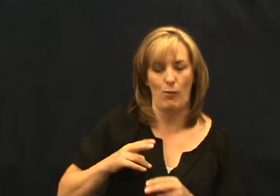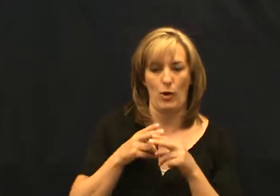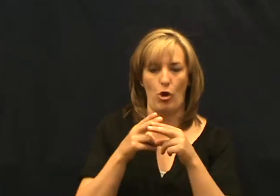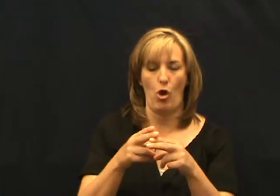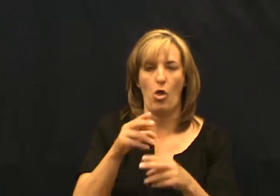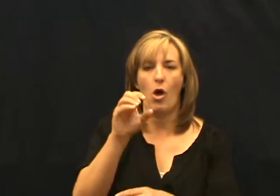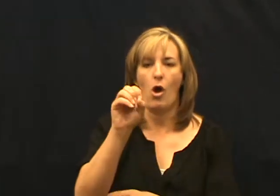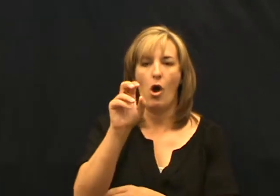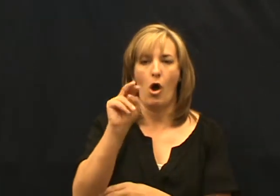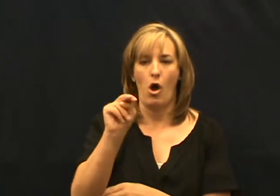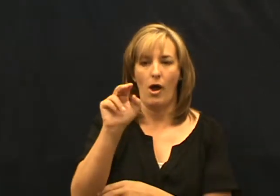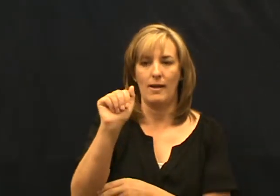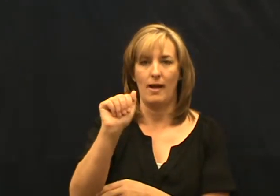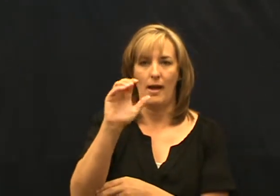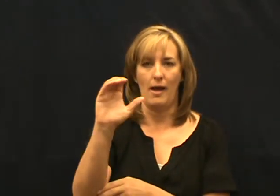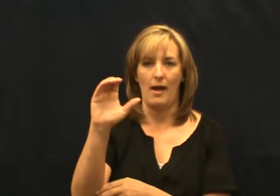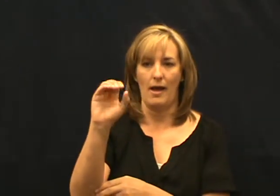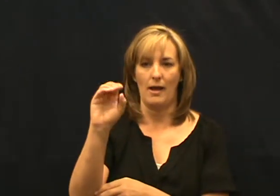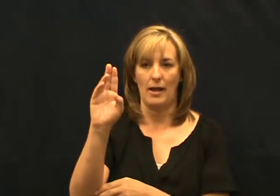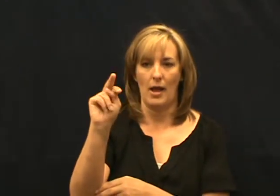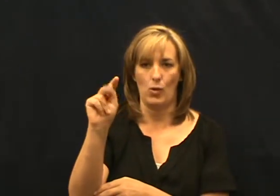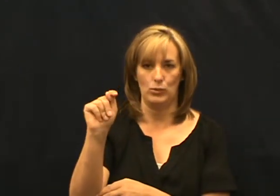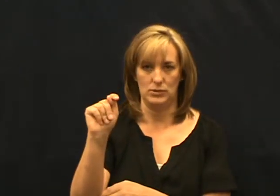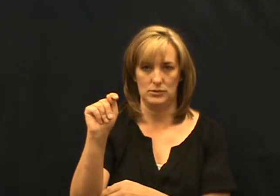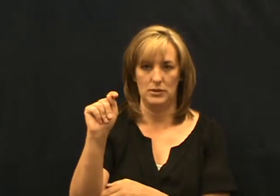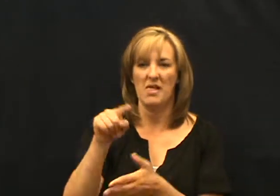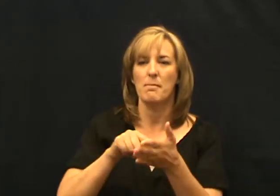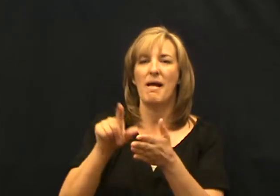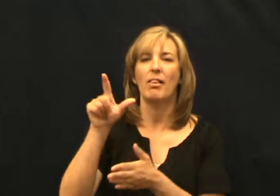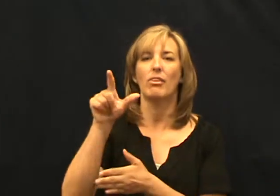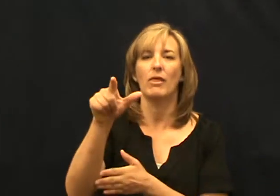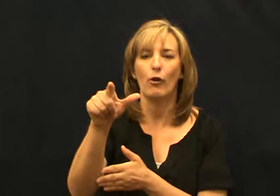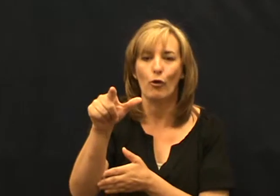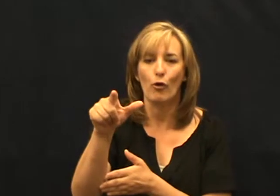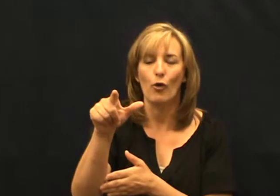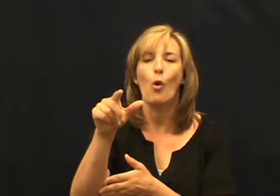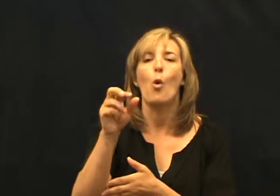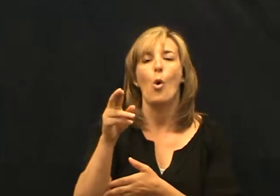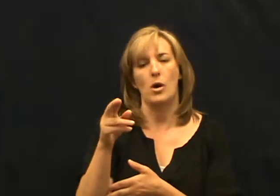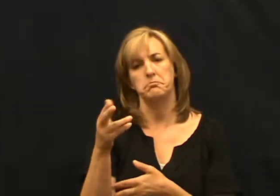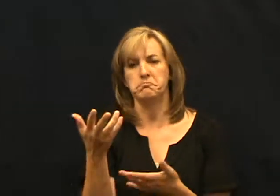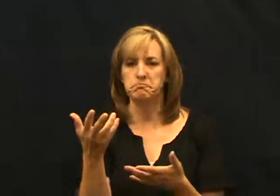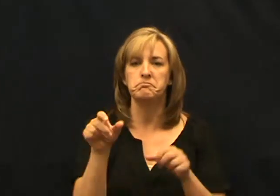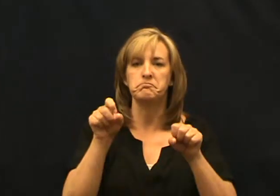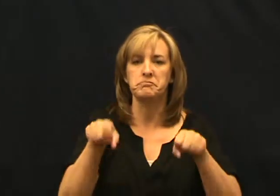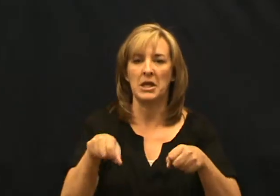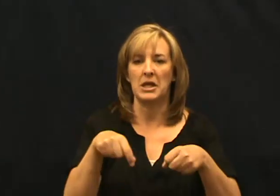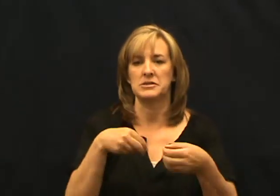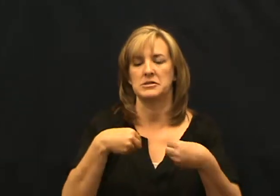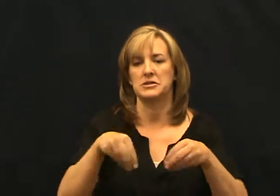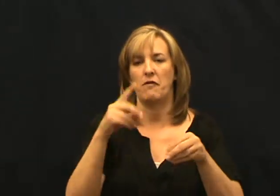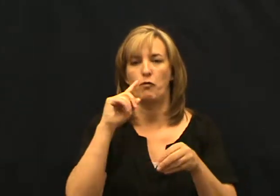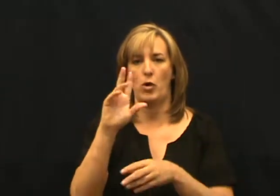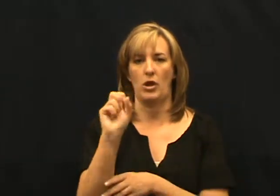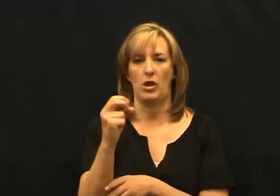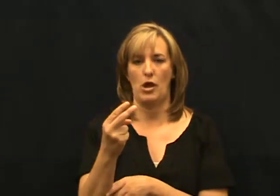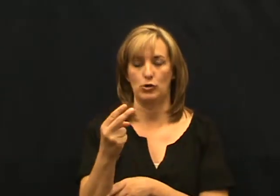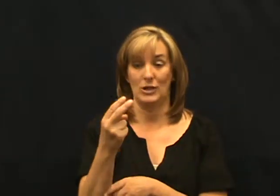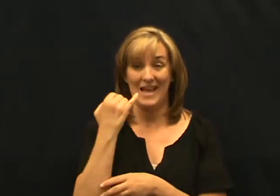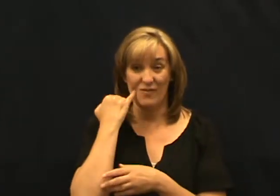have to pay us later, or we sell for cash. And then if we sell on account, we collect that cash at some